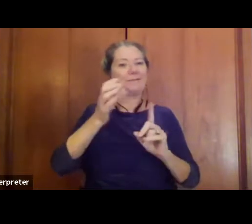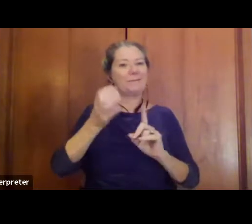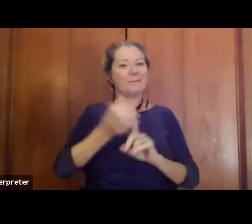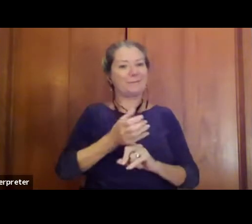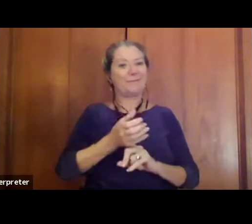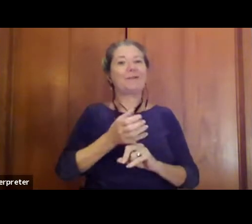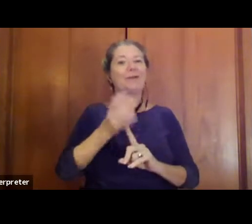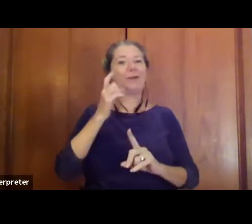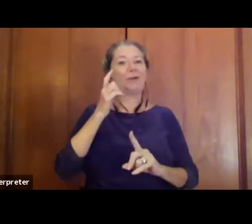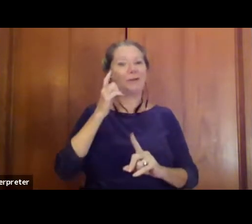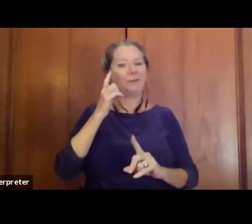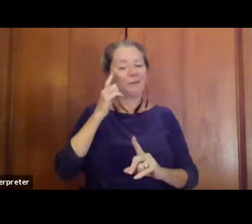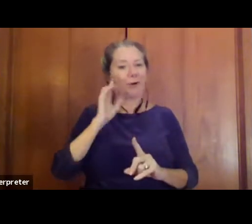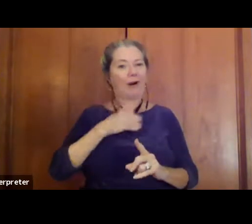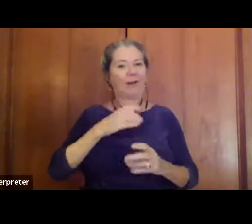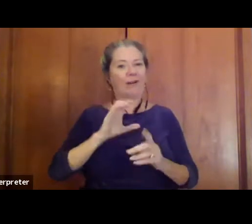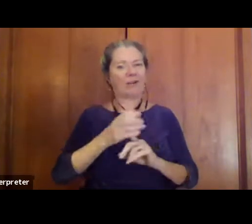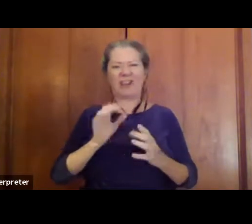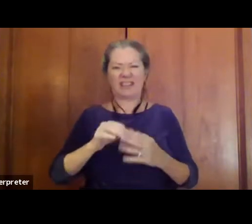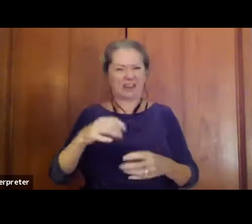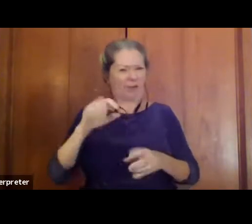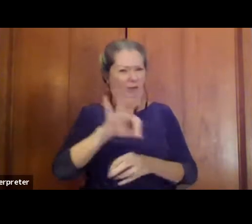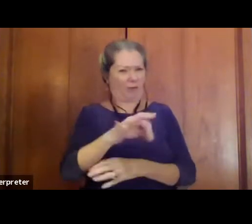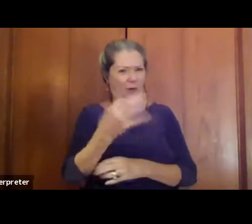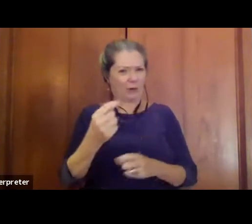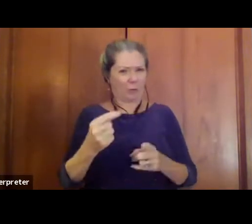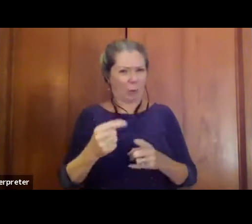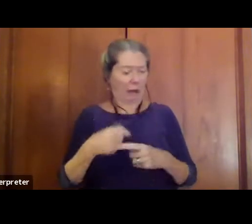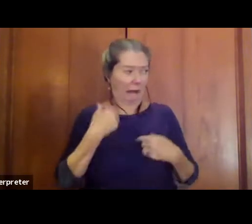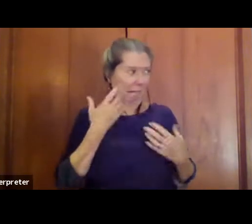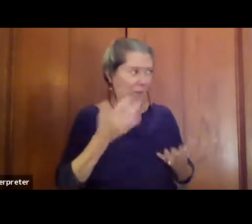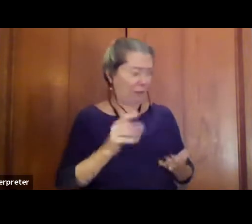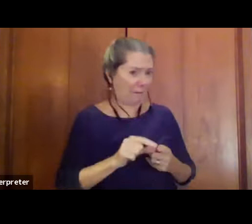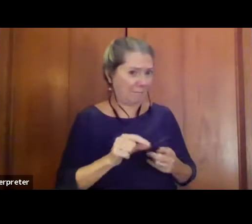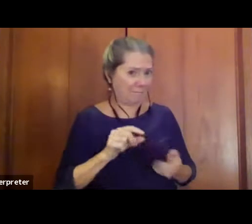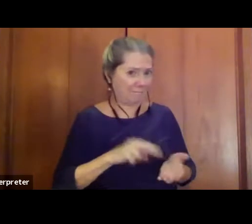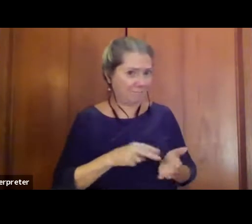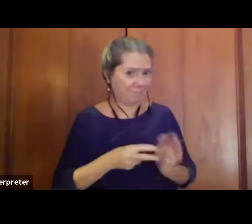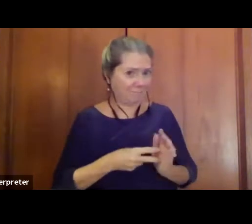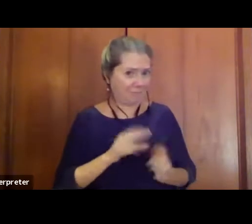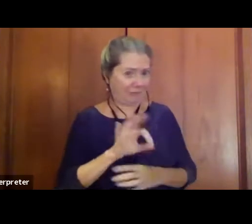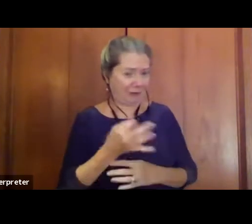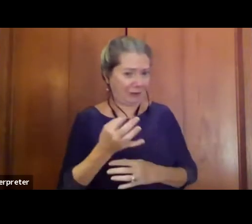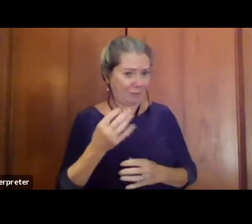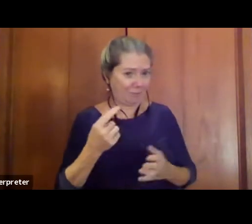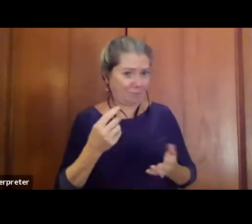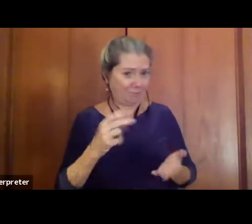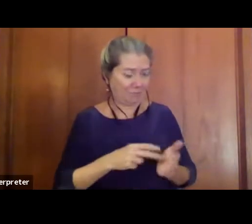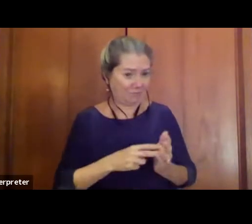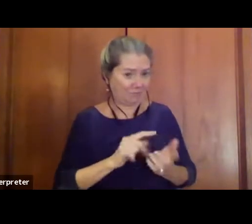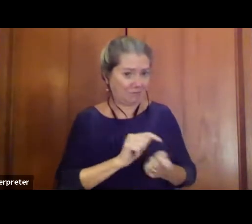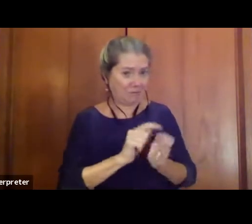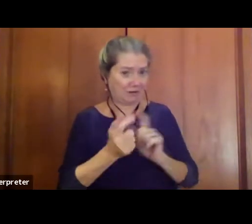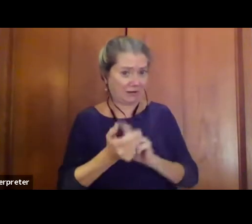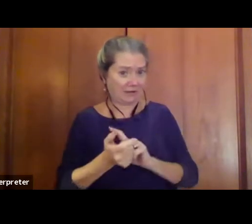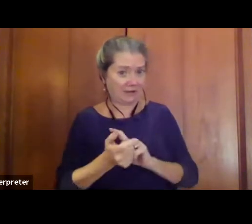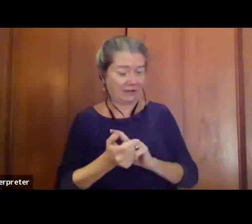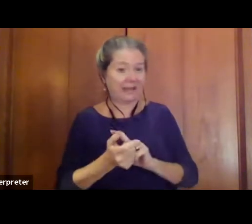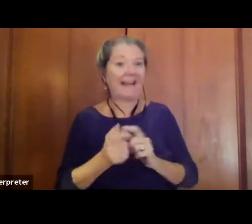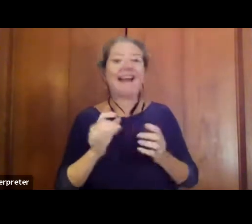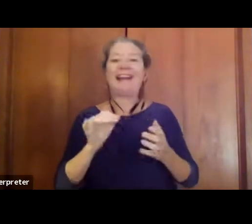term, as I was, until I started watching Top Chef, amuse-bouche literally translates to, it amuses the